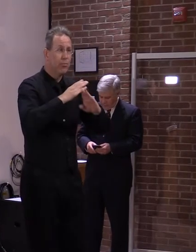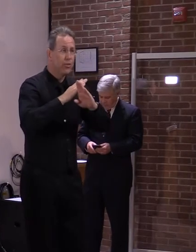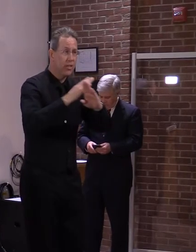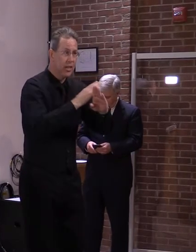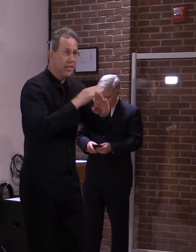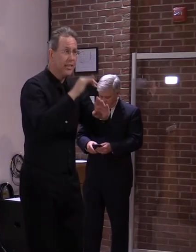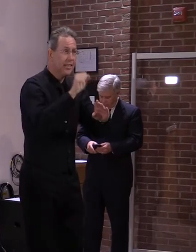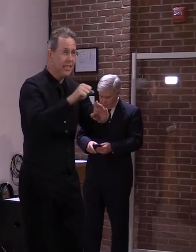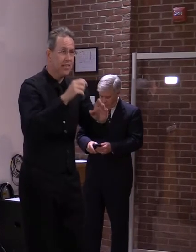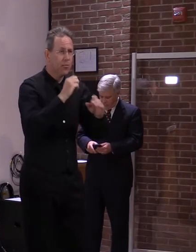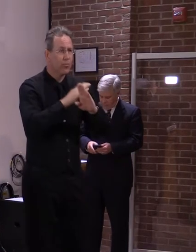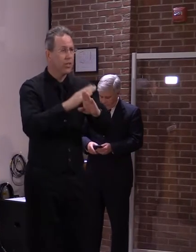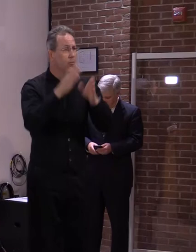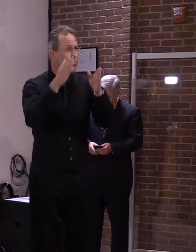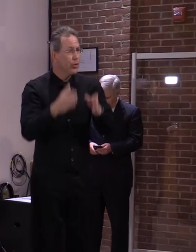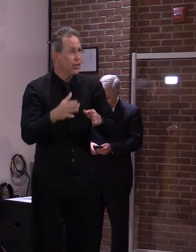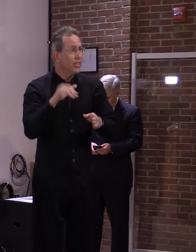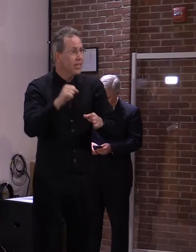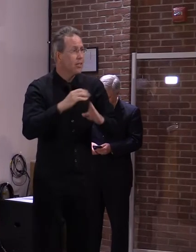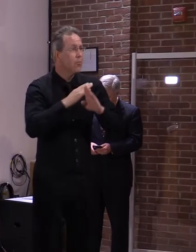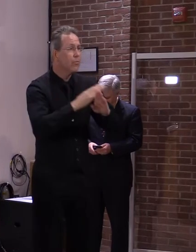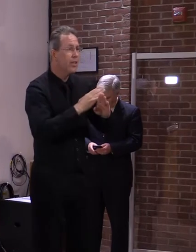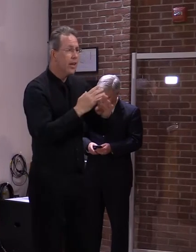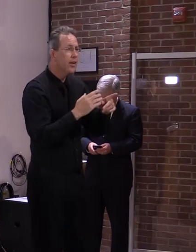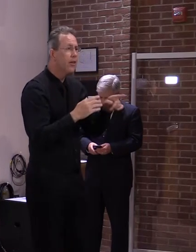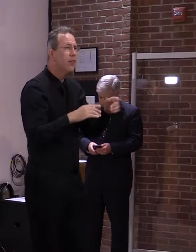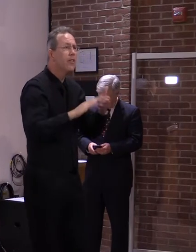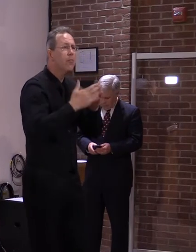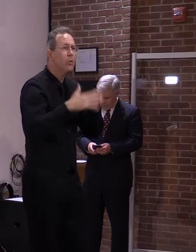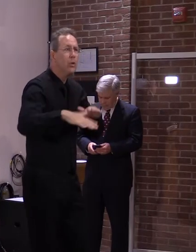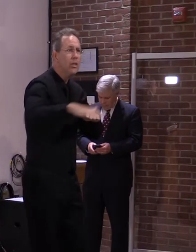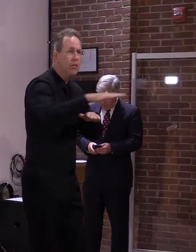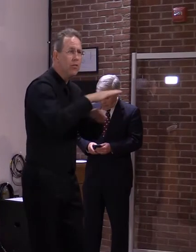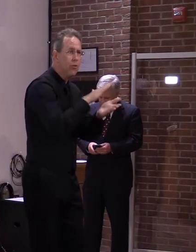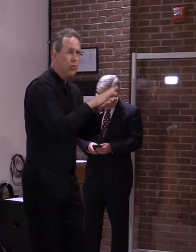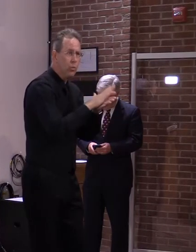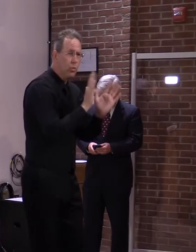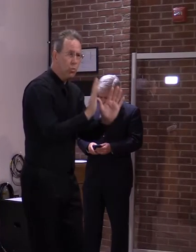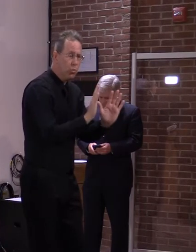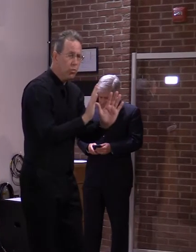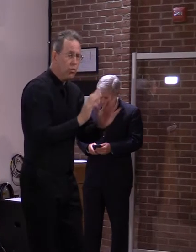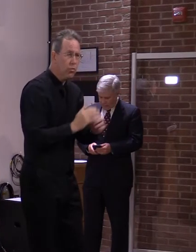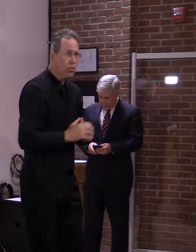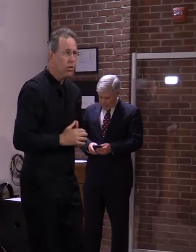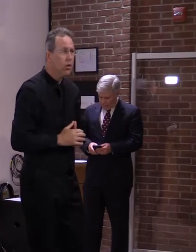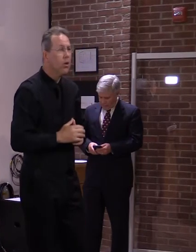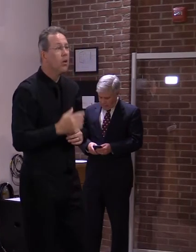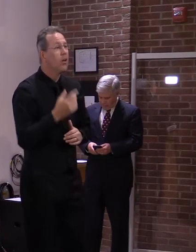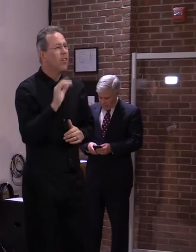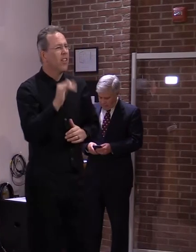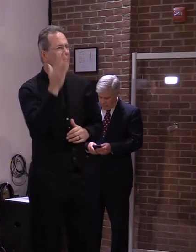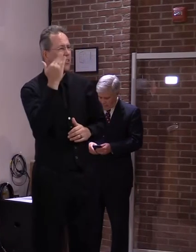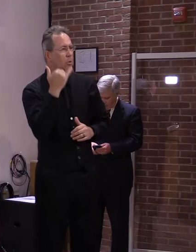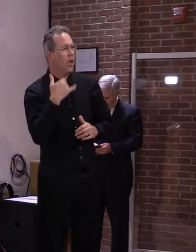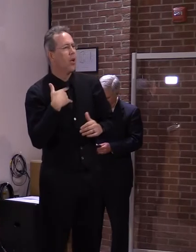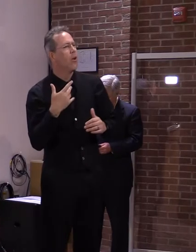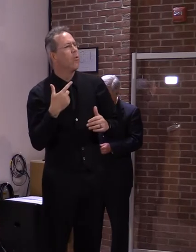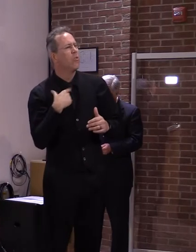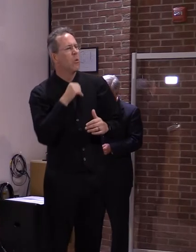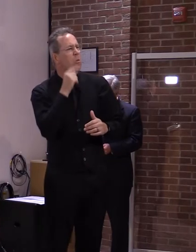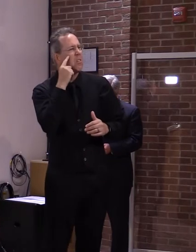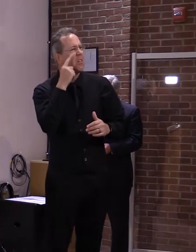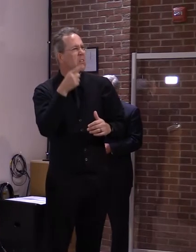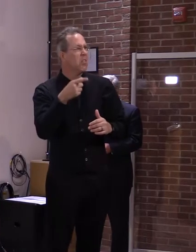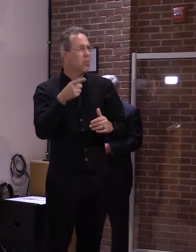where we say in confidence that we don't think measures like distancing will be necessary in the fall, because the science of vaccination is more or